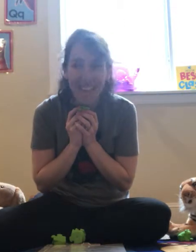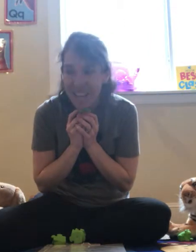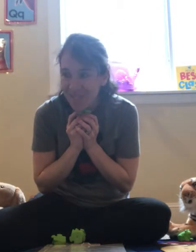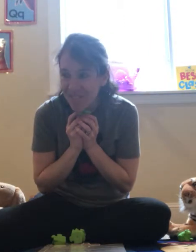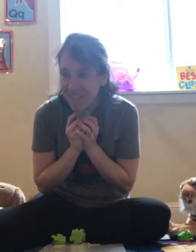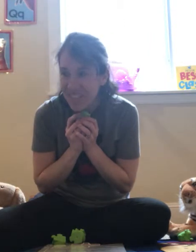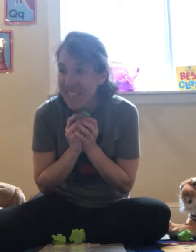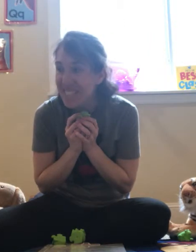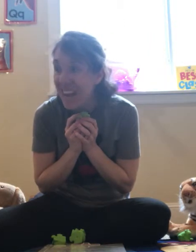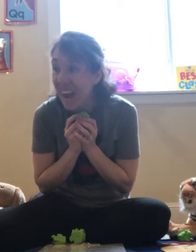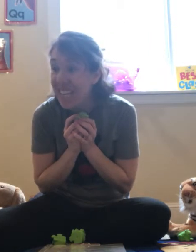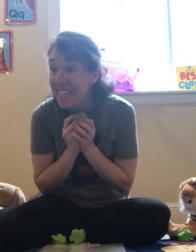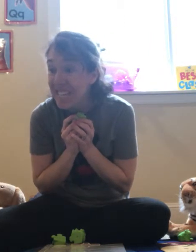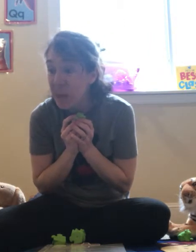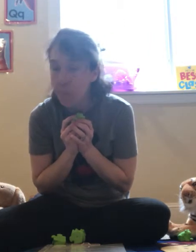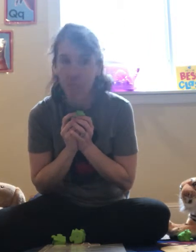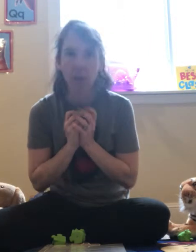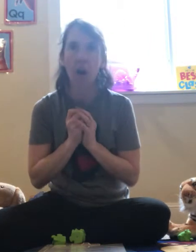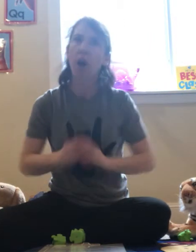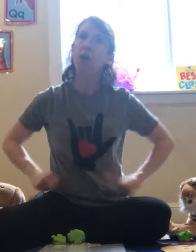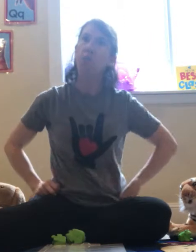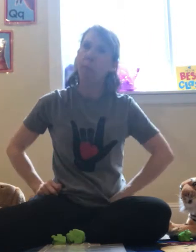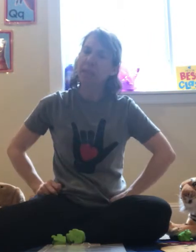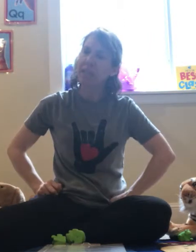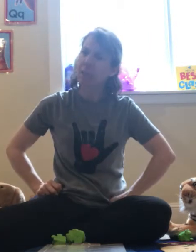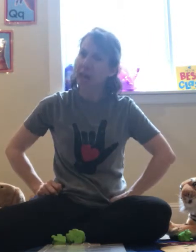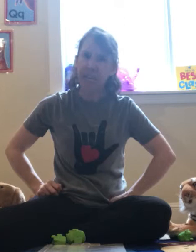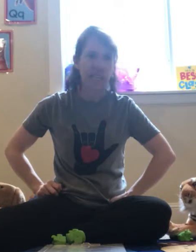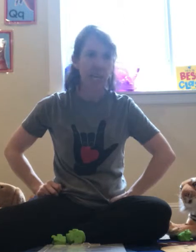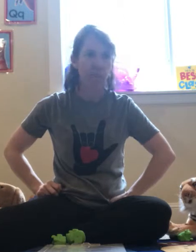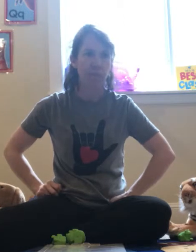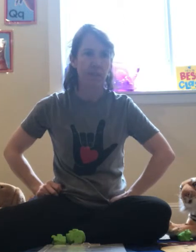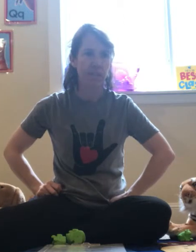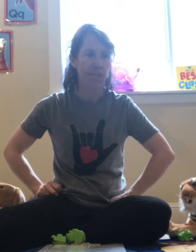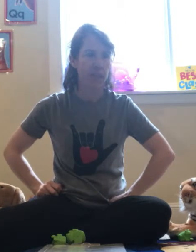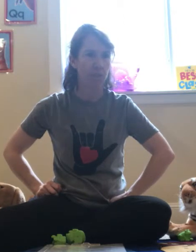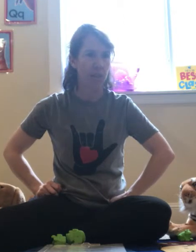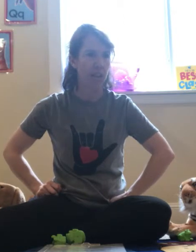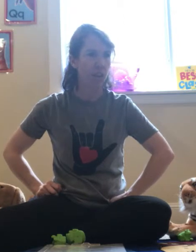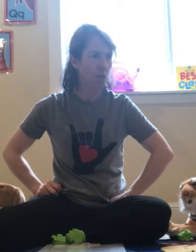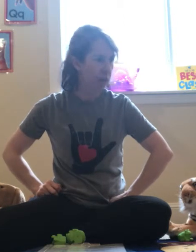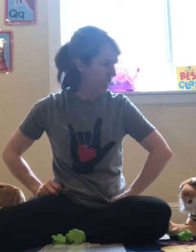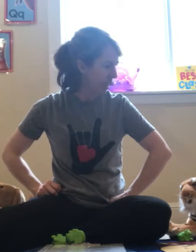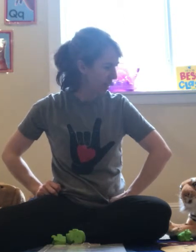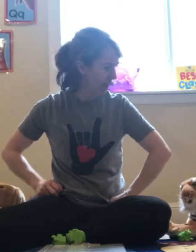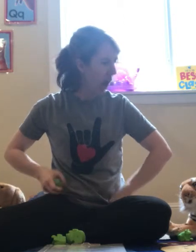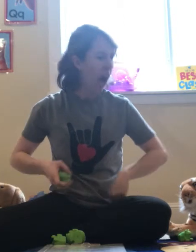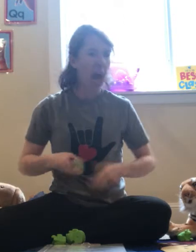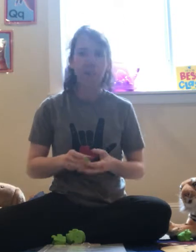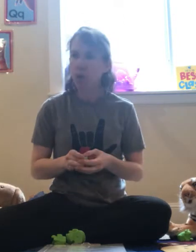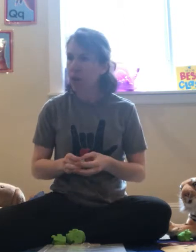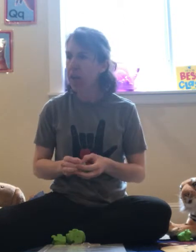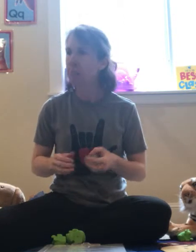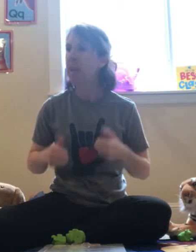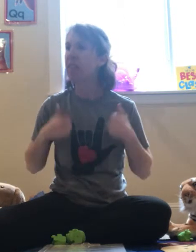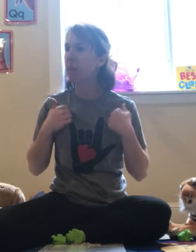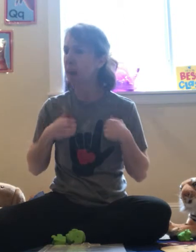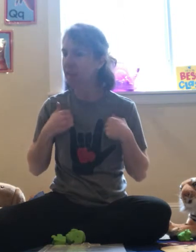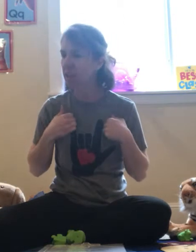name is Tiny Tim. You won't believe what Tiny Tim did the other day. You know what I did? I put him in the bathtub